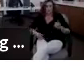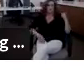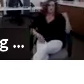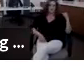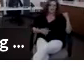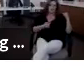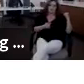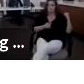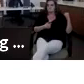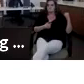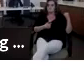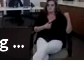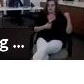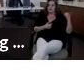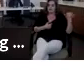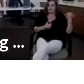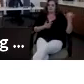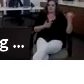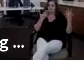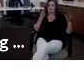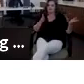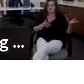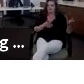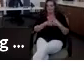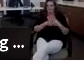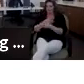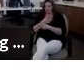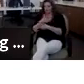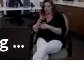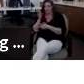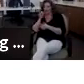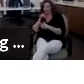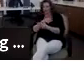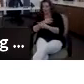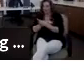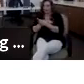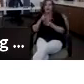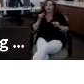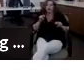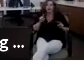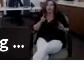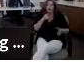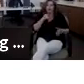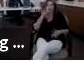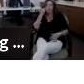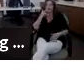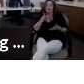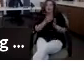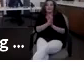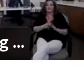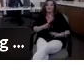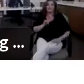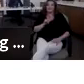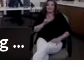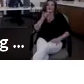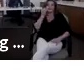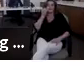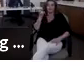I hadn't heard him say otherwise. I don't know if have you heard anything? No, I have not. No. No, that's why I'm asking. If I heard, I would. Yeah.